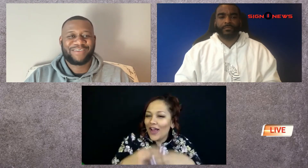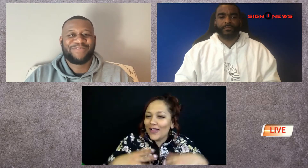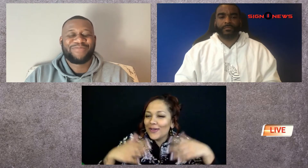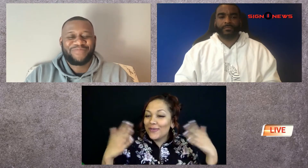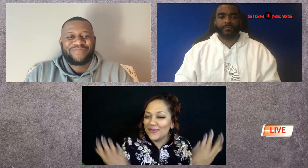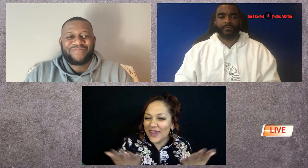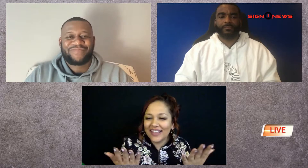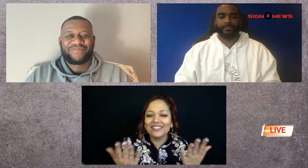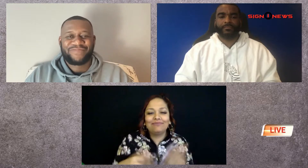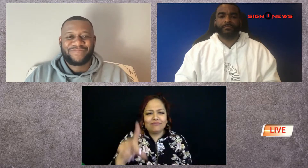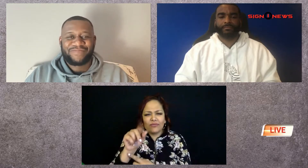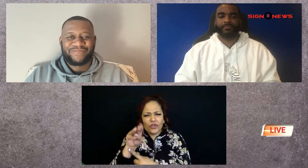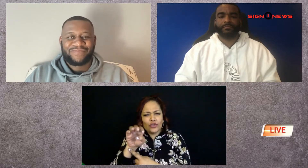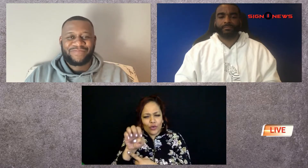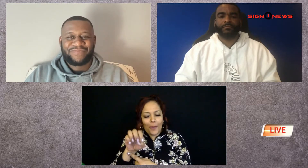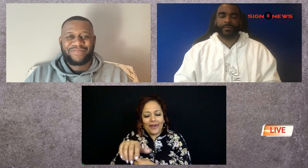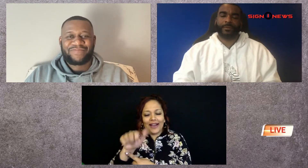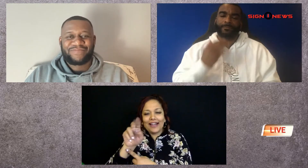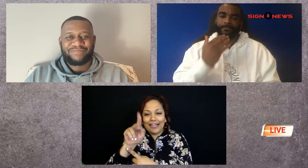Thank you.